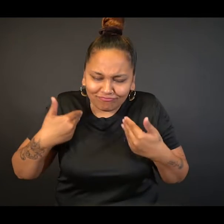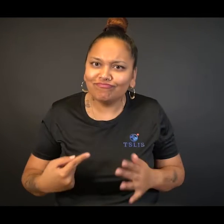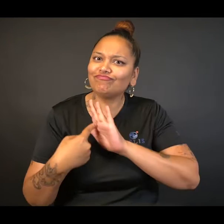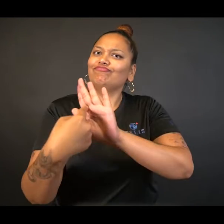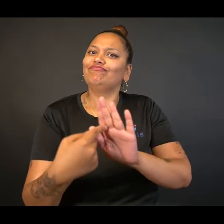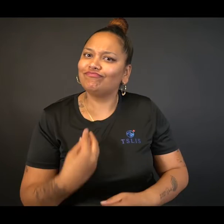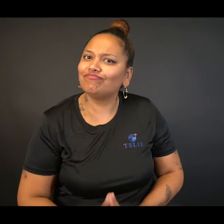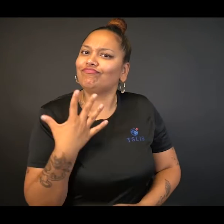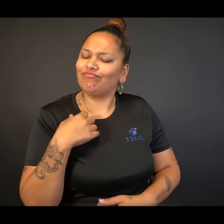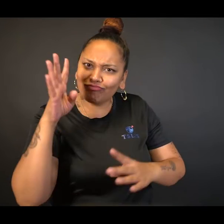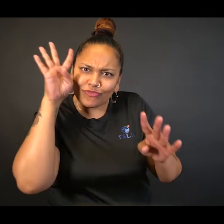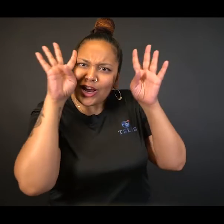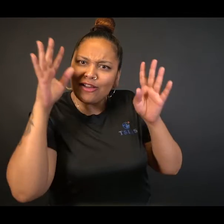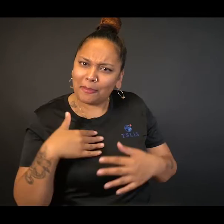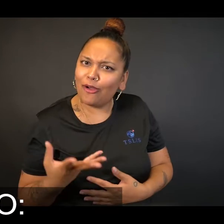our legacy.